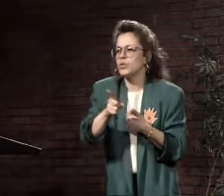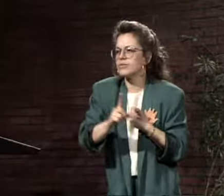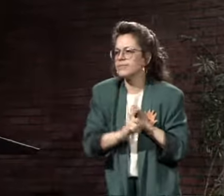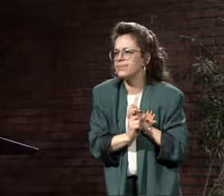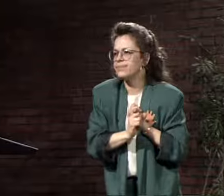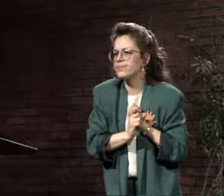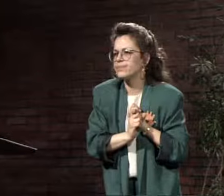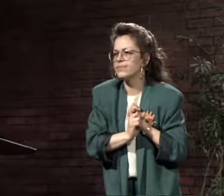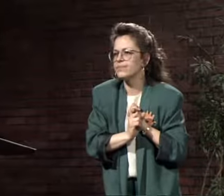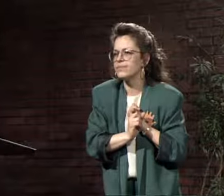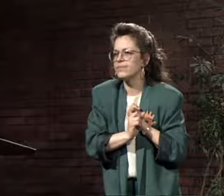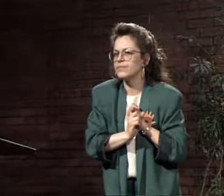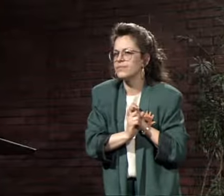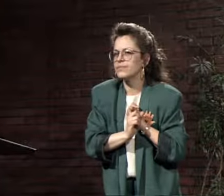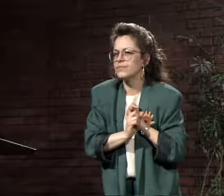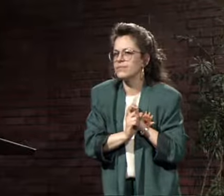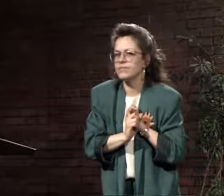How many think true?